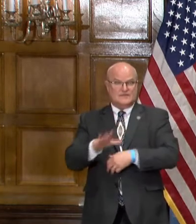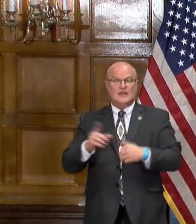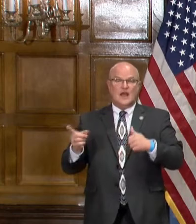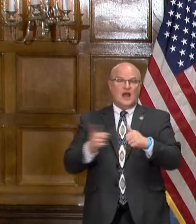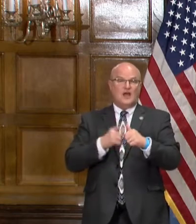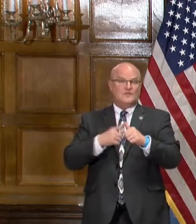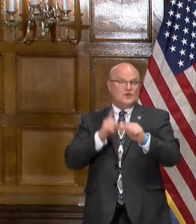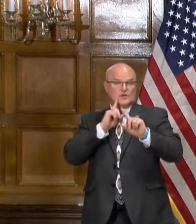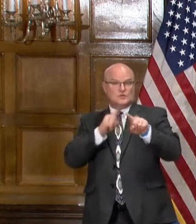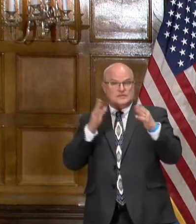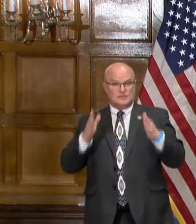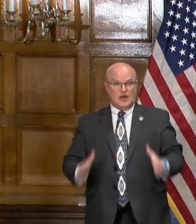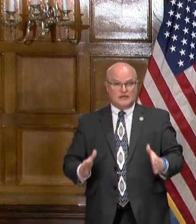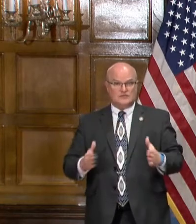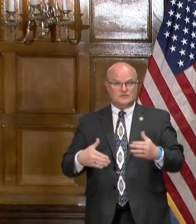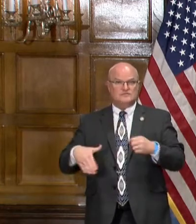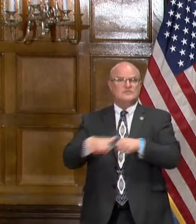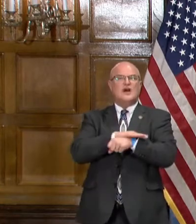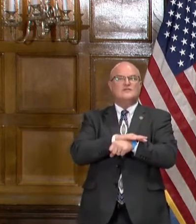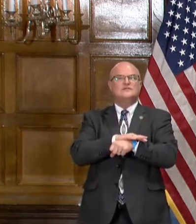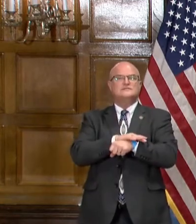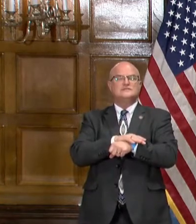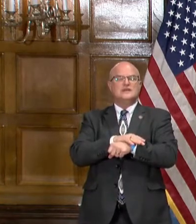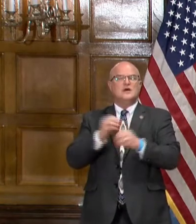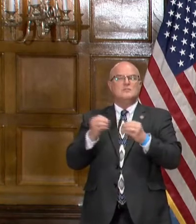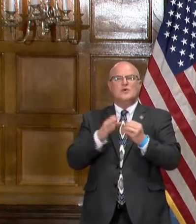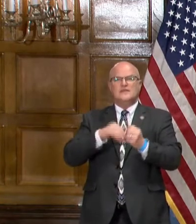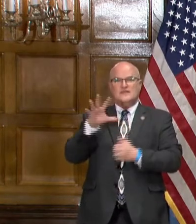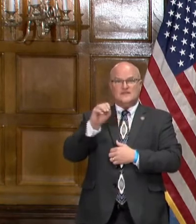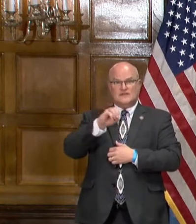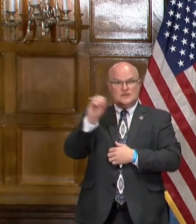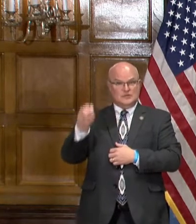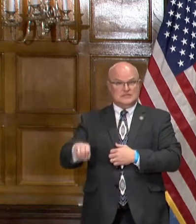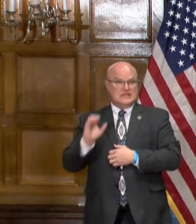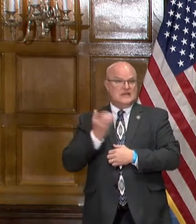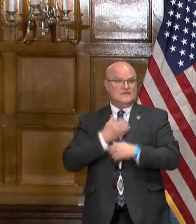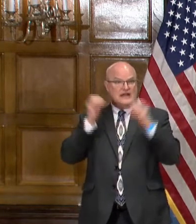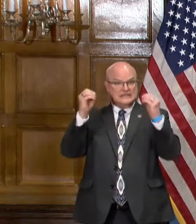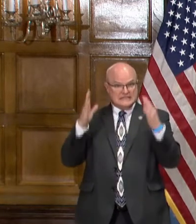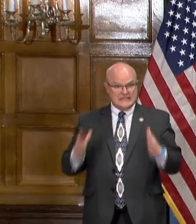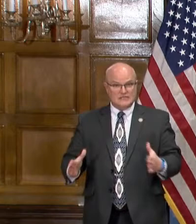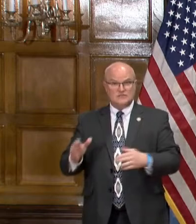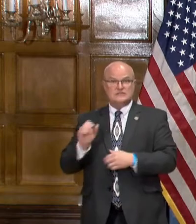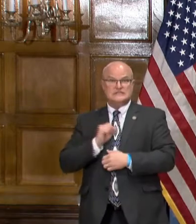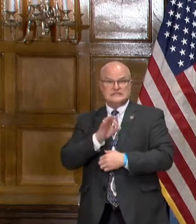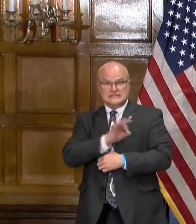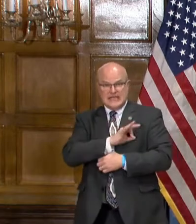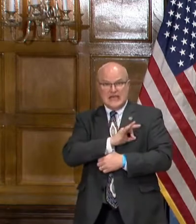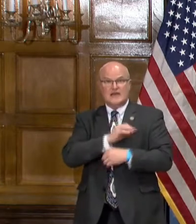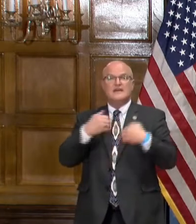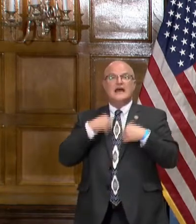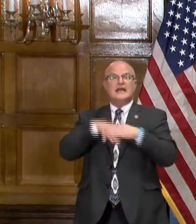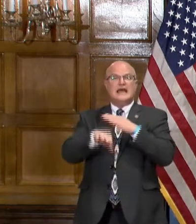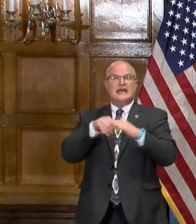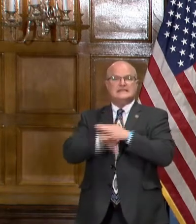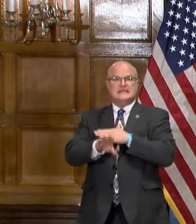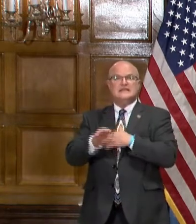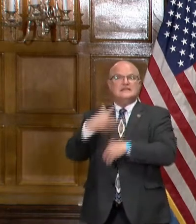first responders have been covered. Over 50% of our teachers and staff have had access